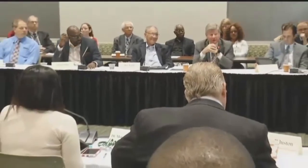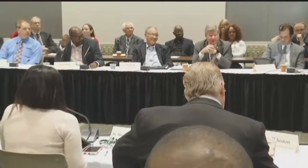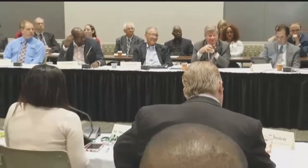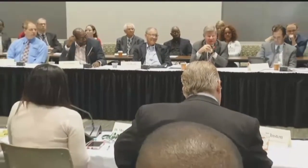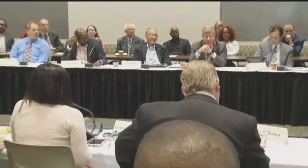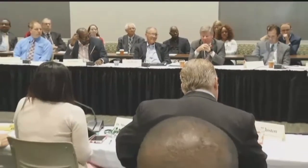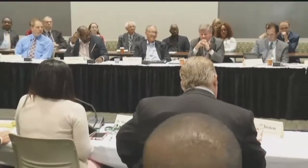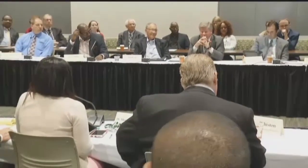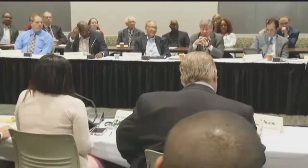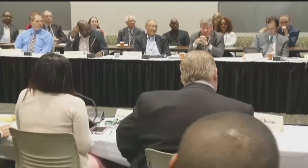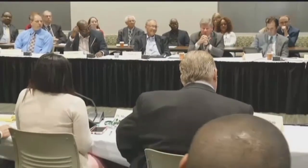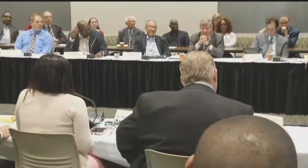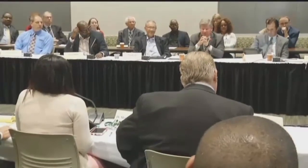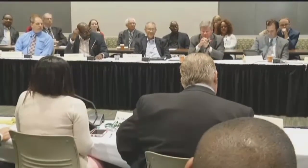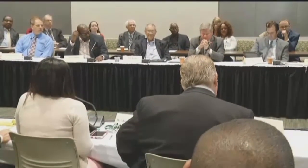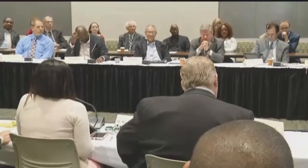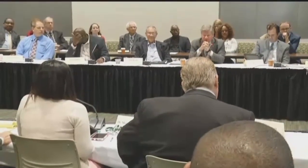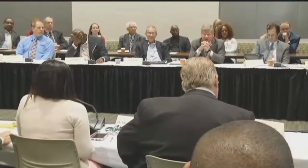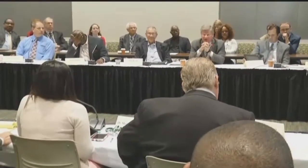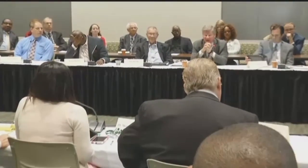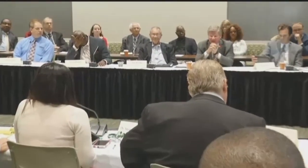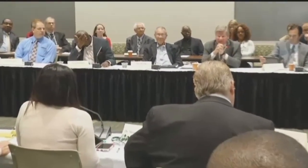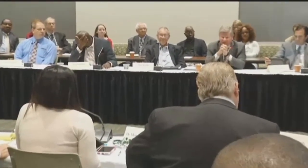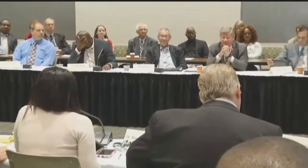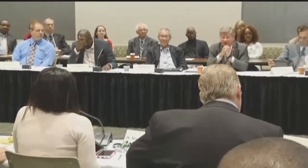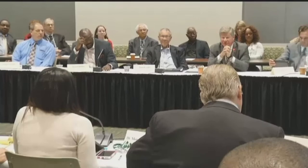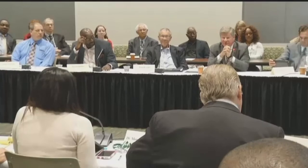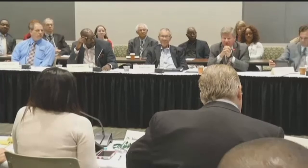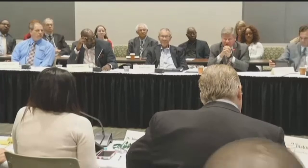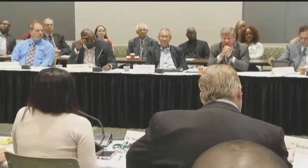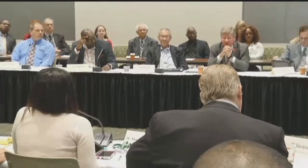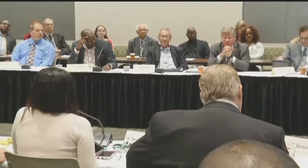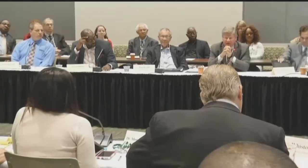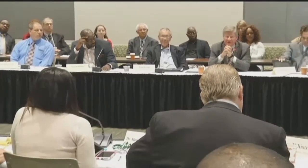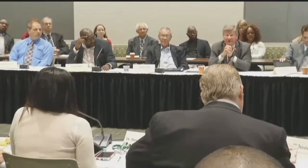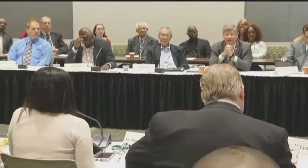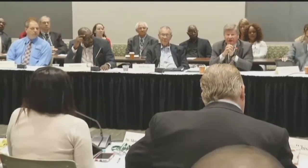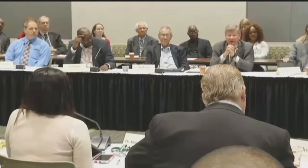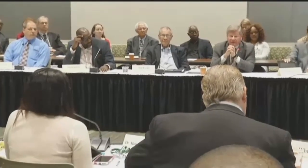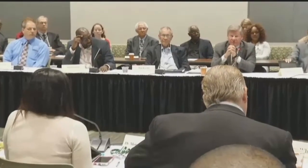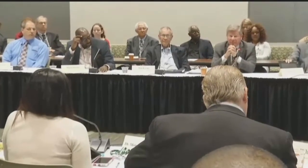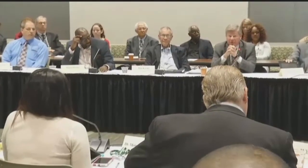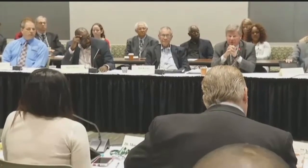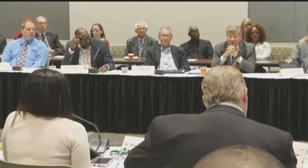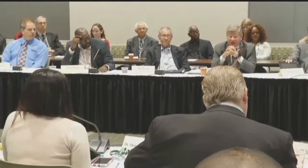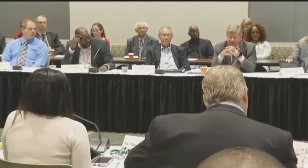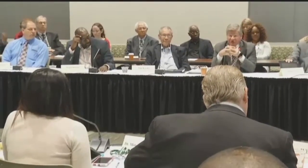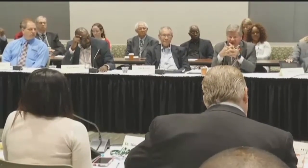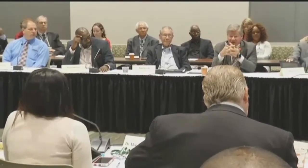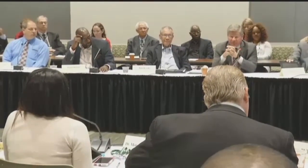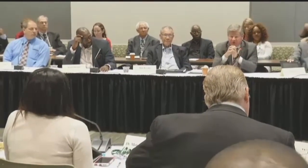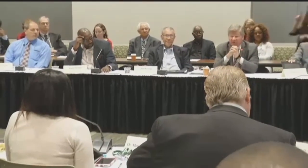I don't want to speak for General Motors, but people are looking at it, conversations are taking place, and General Motors